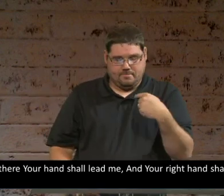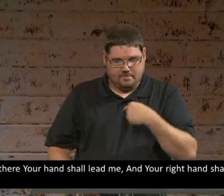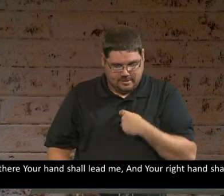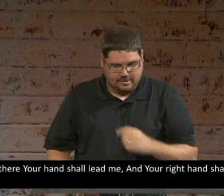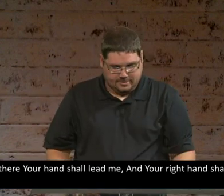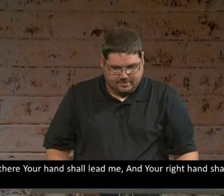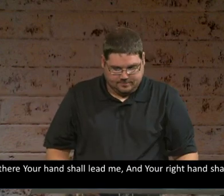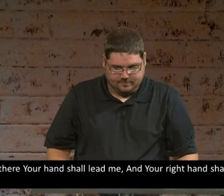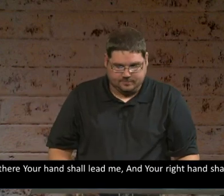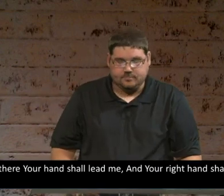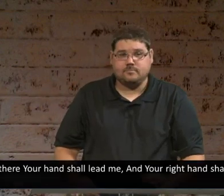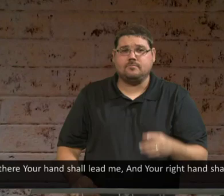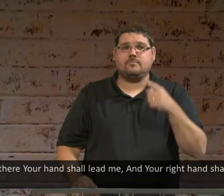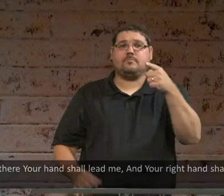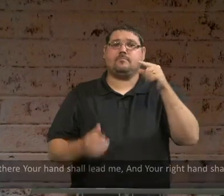me."